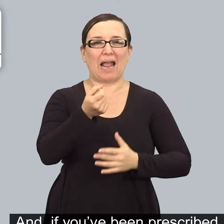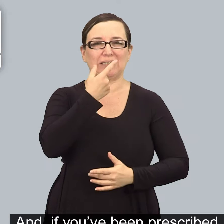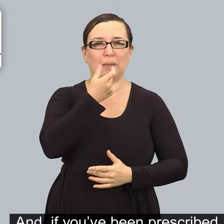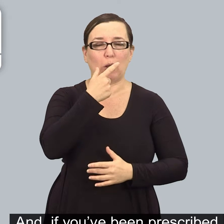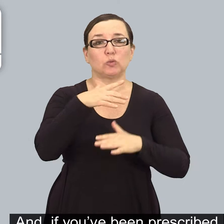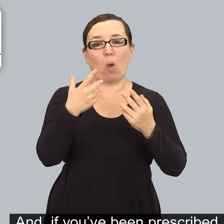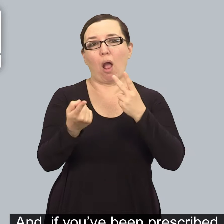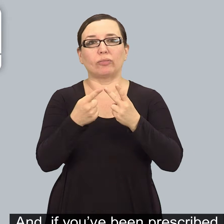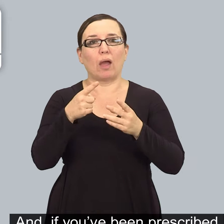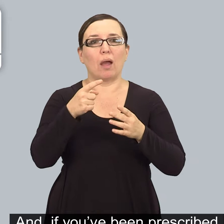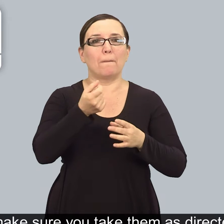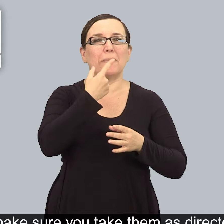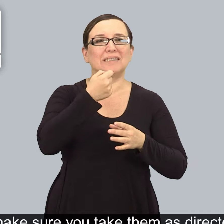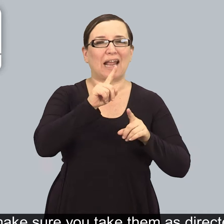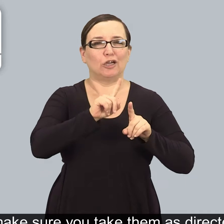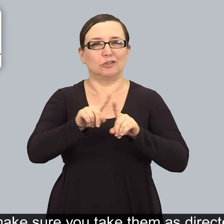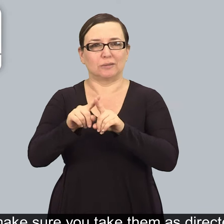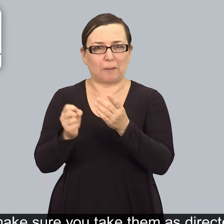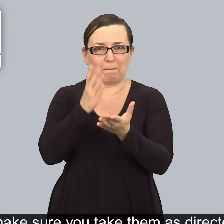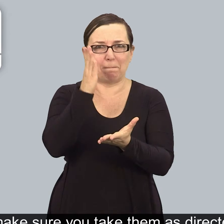you take them as directed.